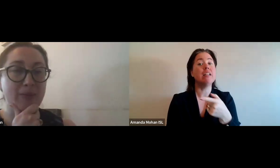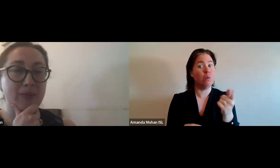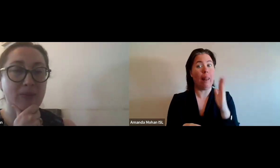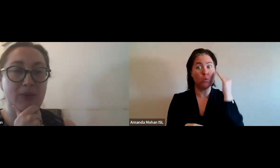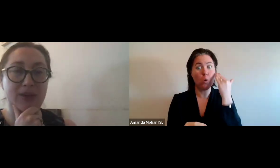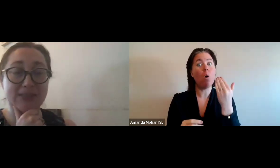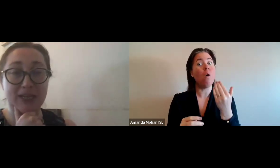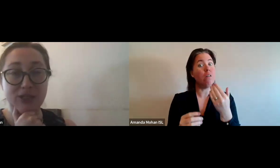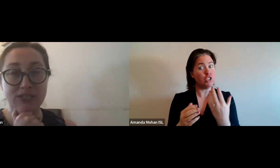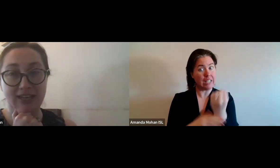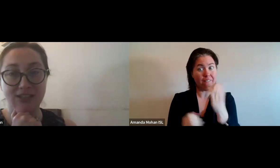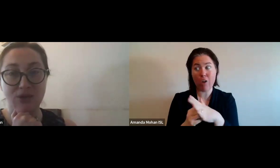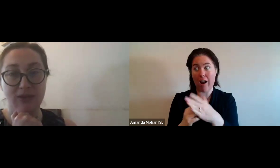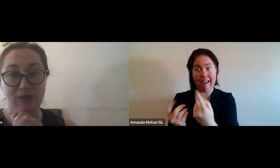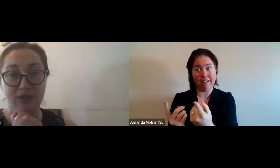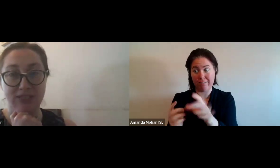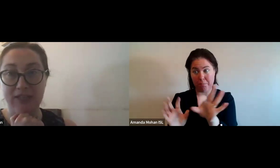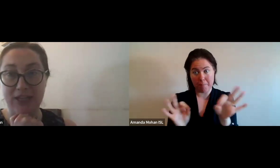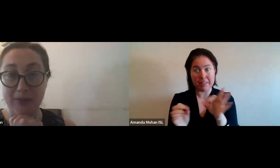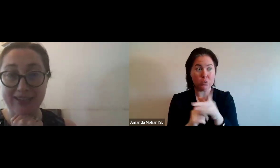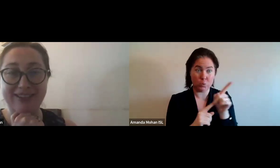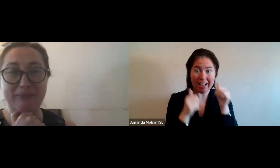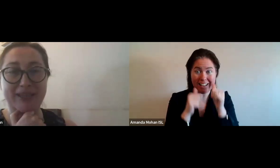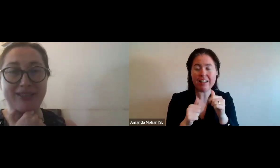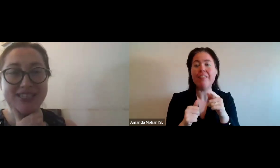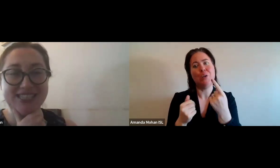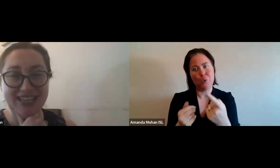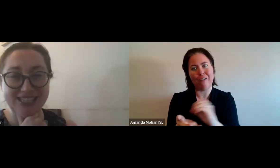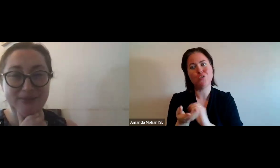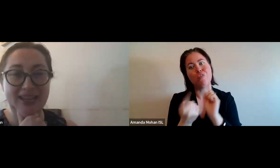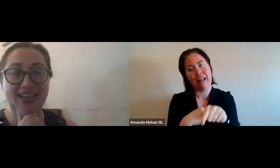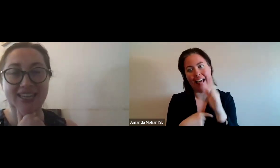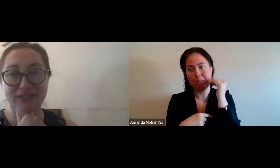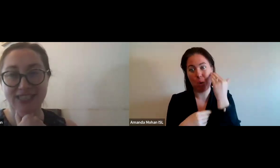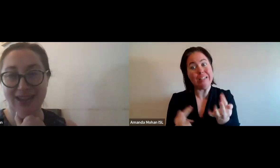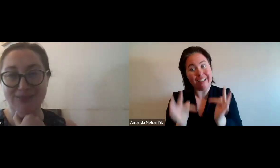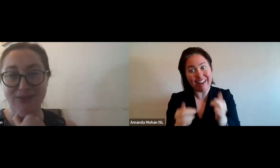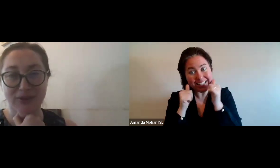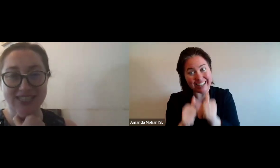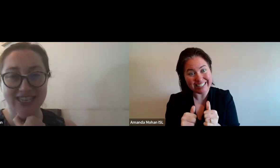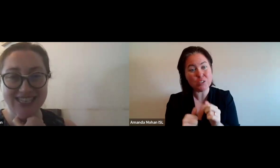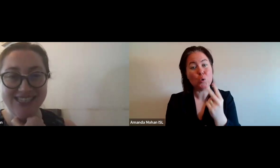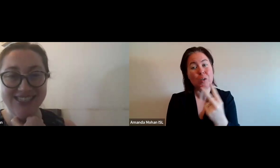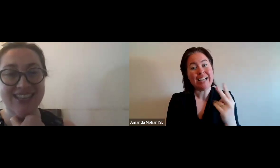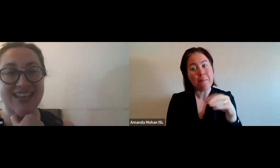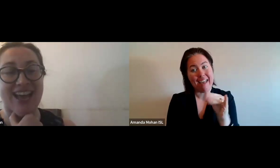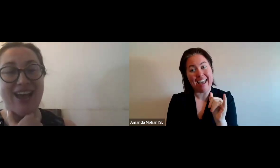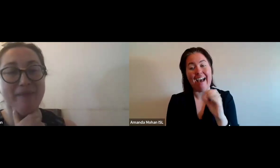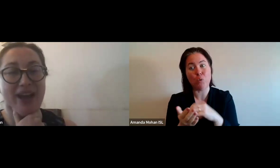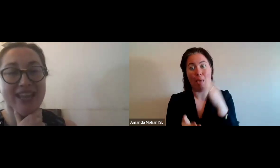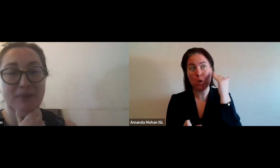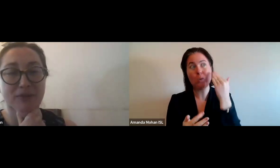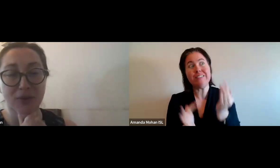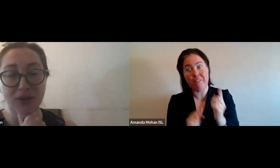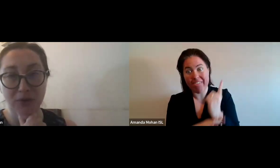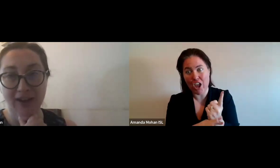successful, we will expect you to let us know if you're definitely coming by the 22nd of May and give us the names of your attendees.